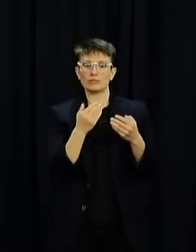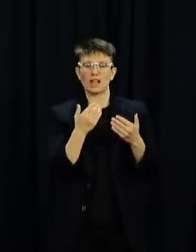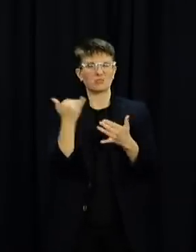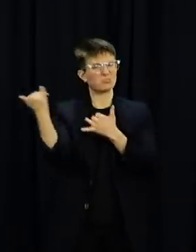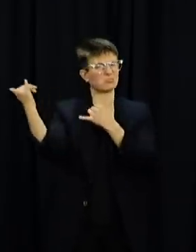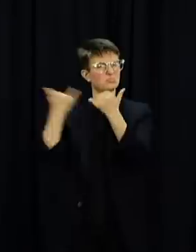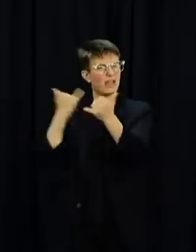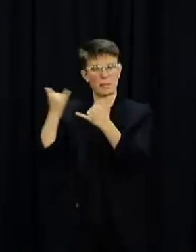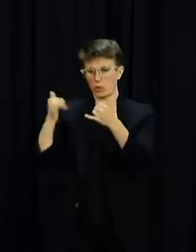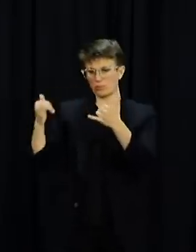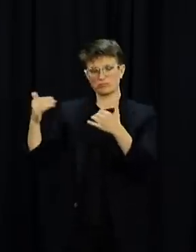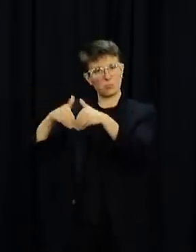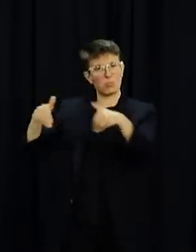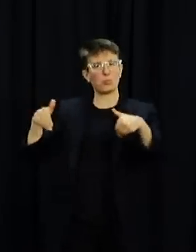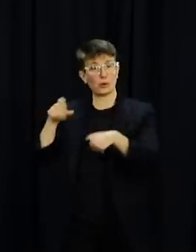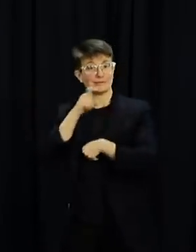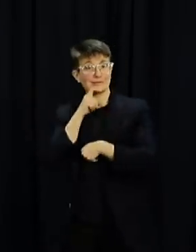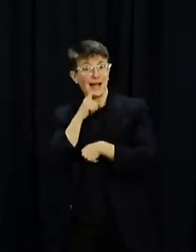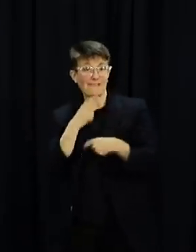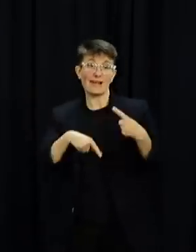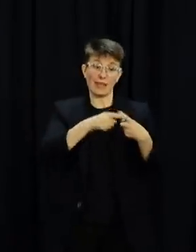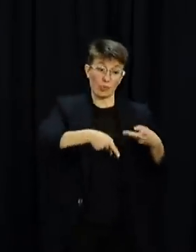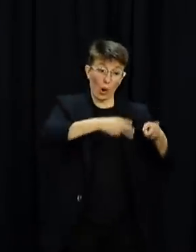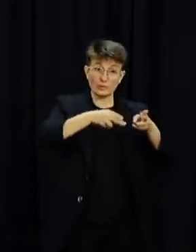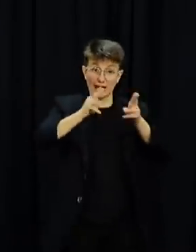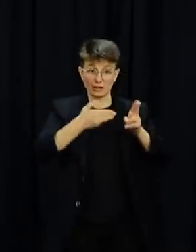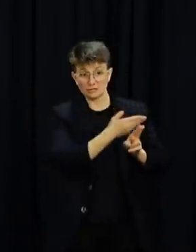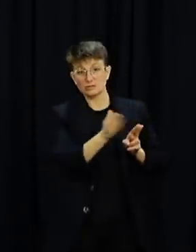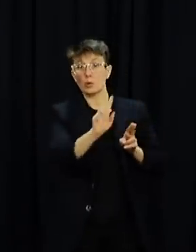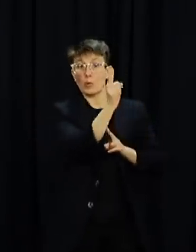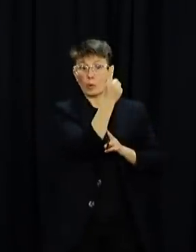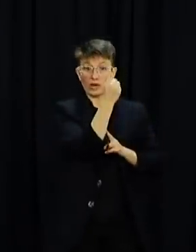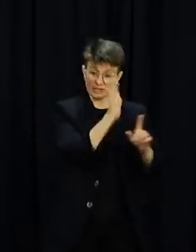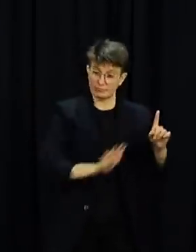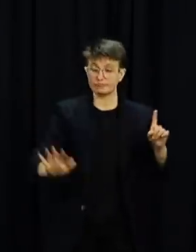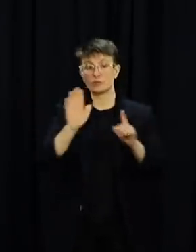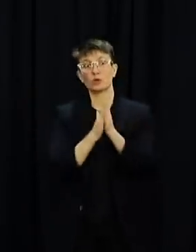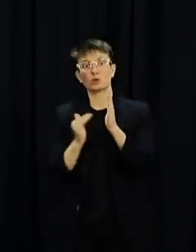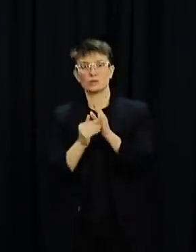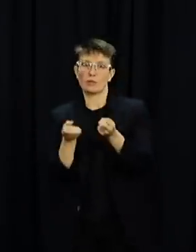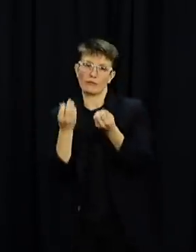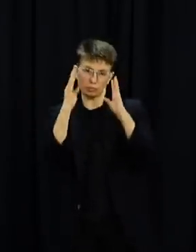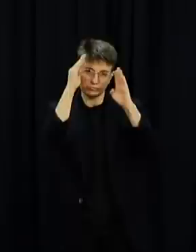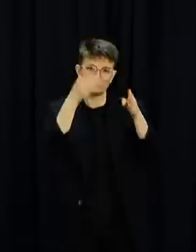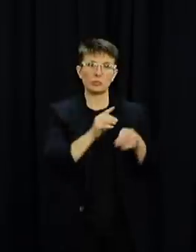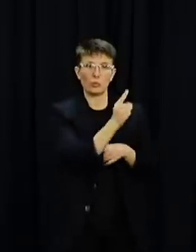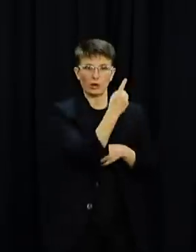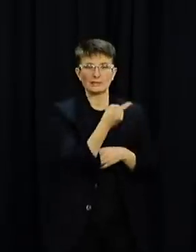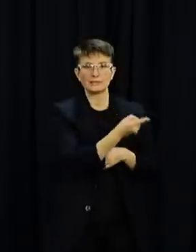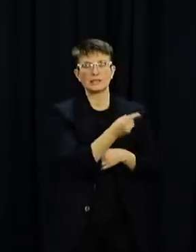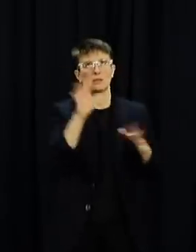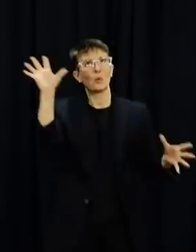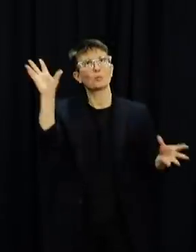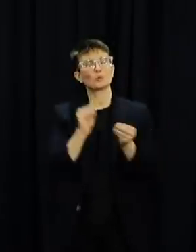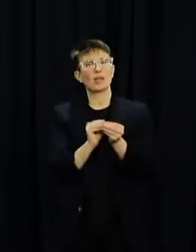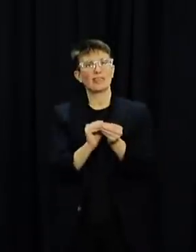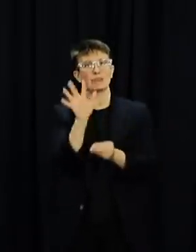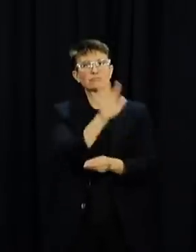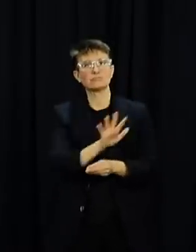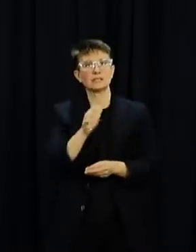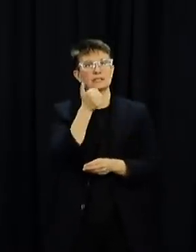in Auckland and outside of Auckland, and keep in mind we are going to really put quite a lot of emphasis on Auckland. My recollection is it's around the